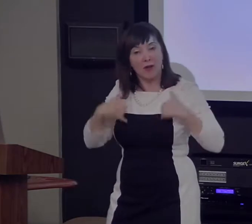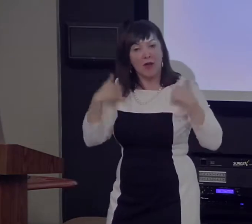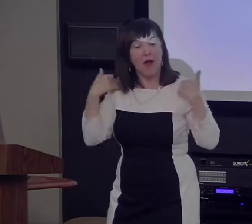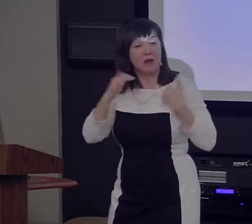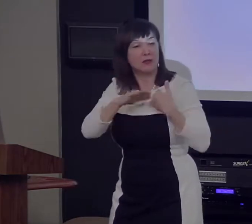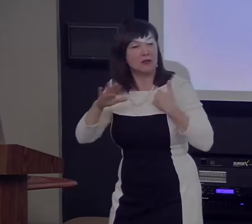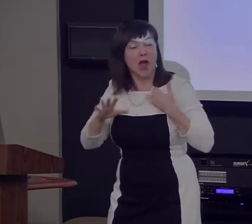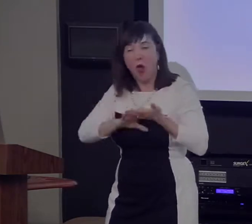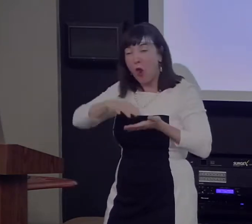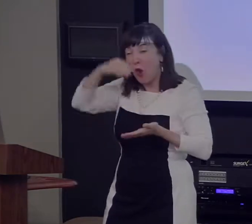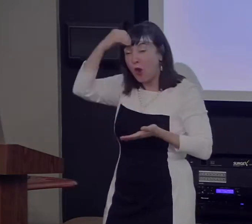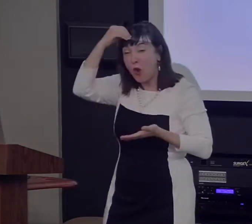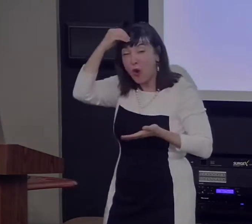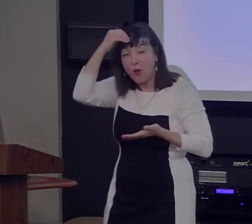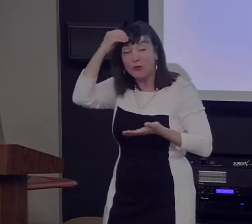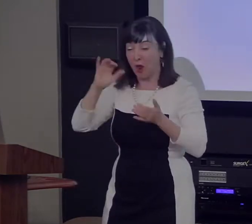numeracy,